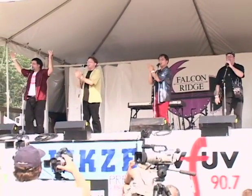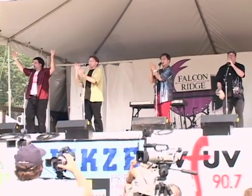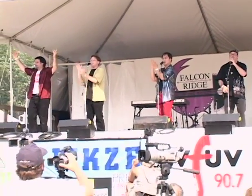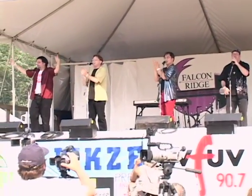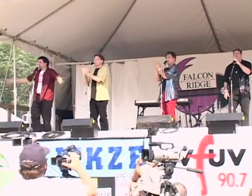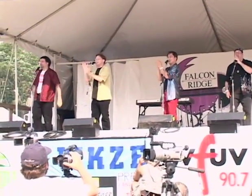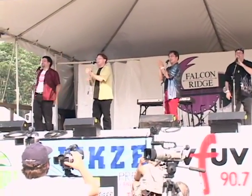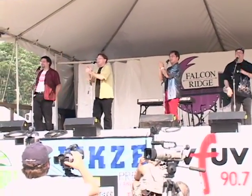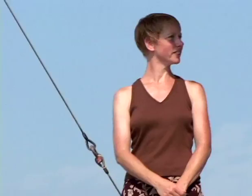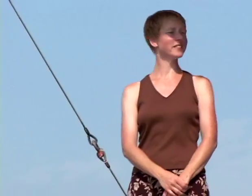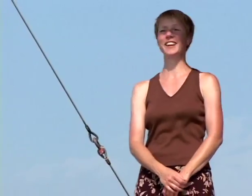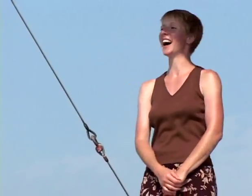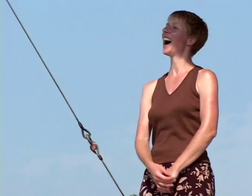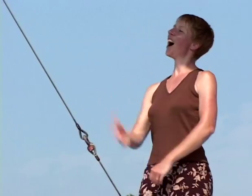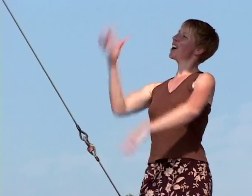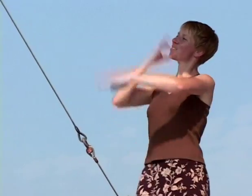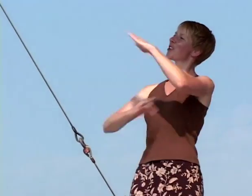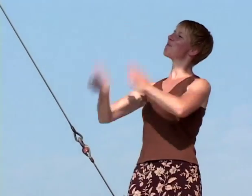Shabbat shalom!